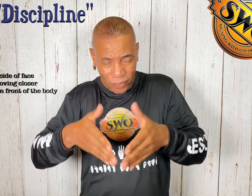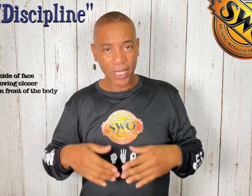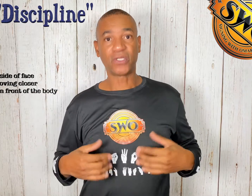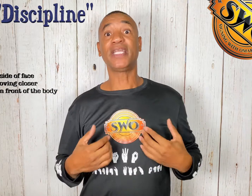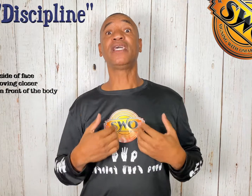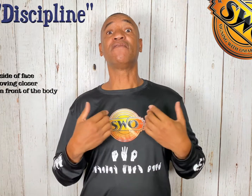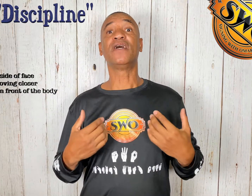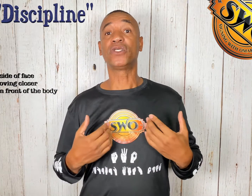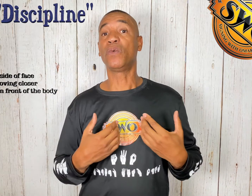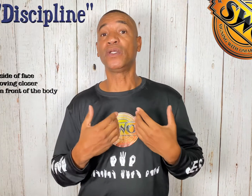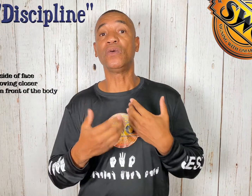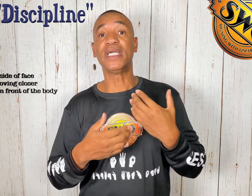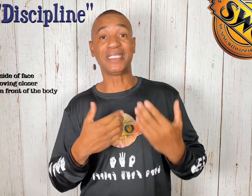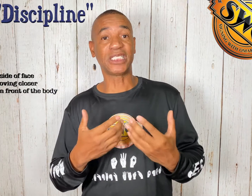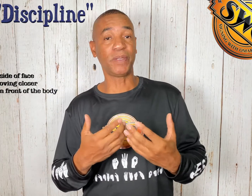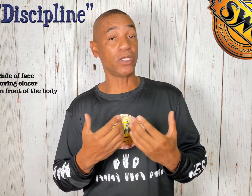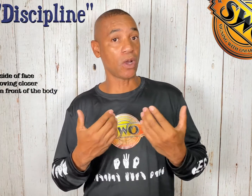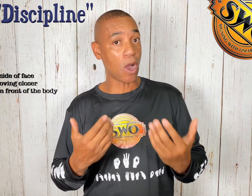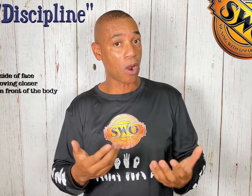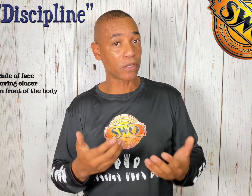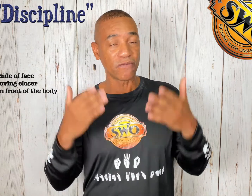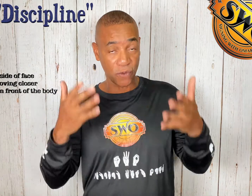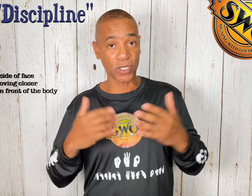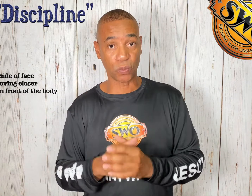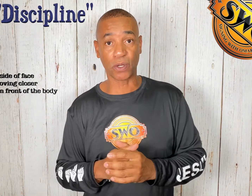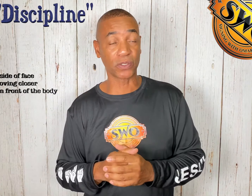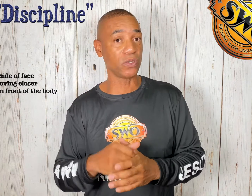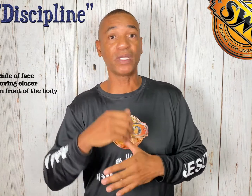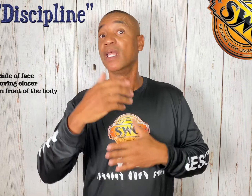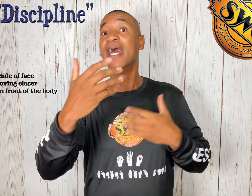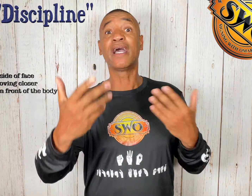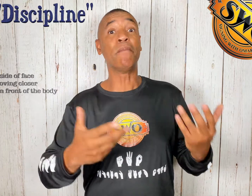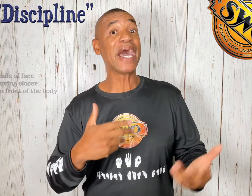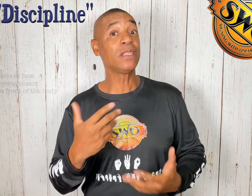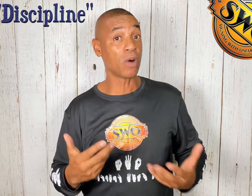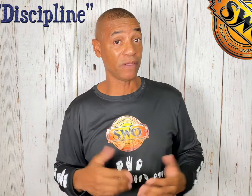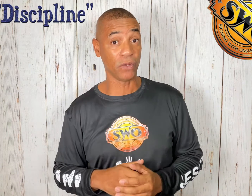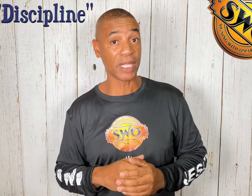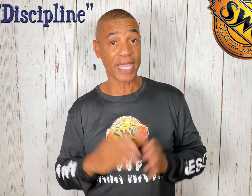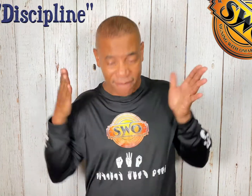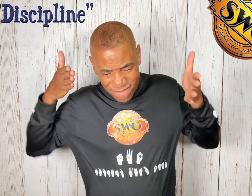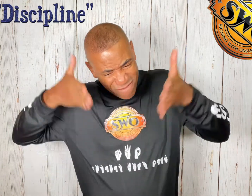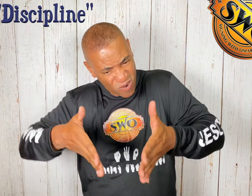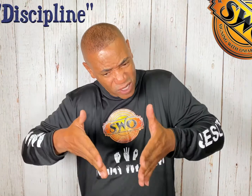So I think of someone who is disciplined. They're a hard, focused worker. So you can combine them all if you like.